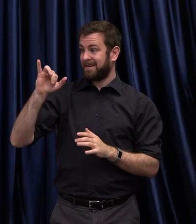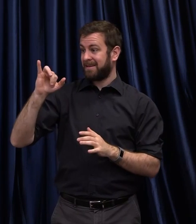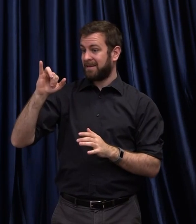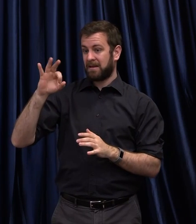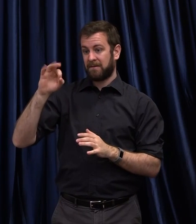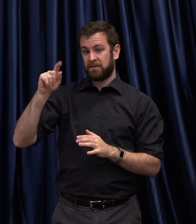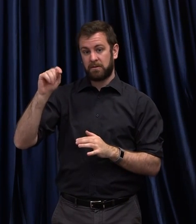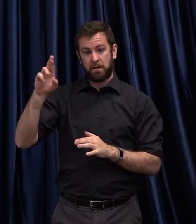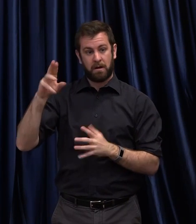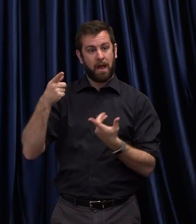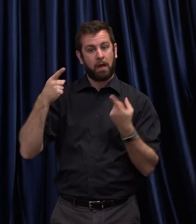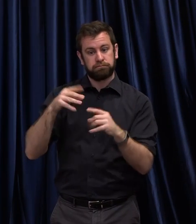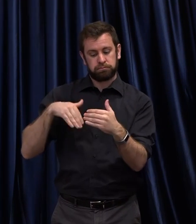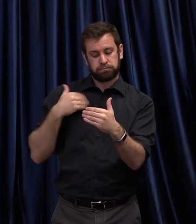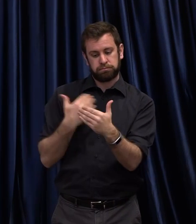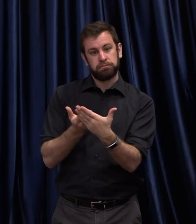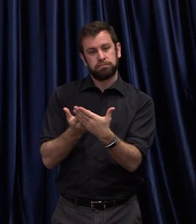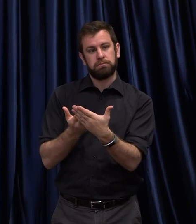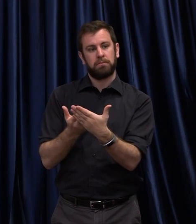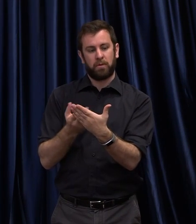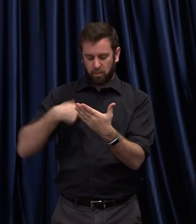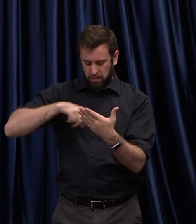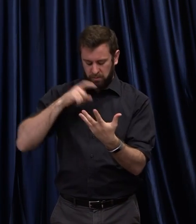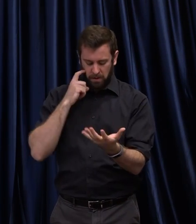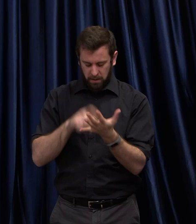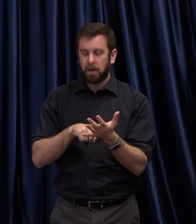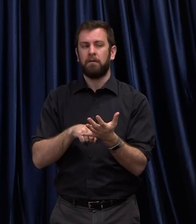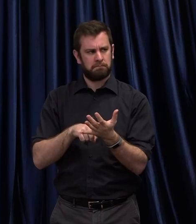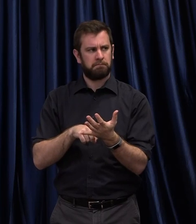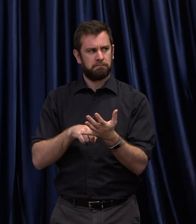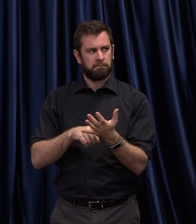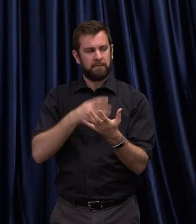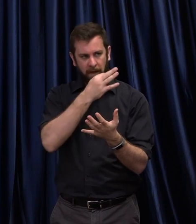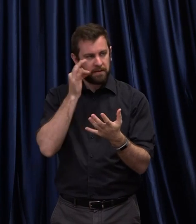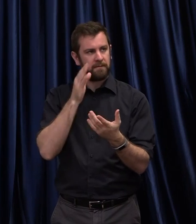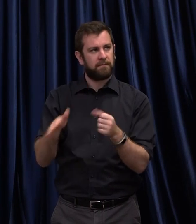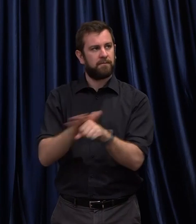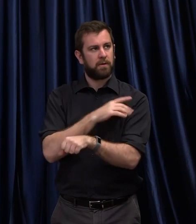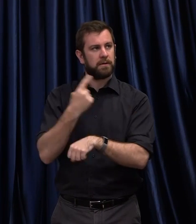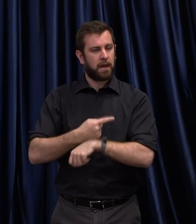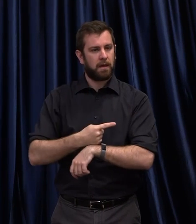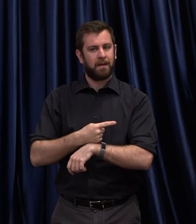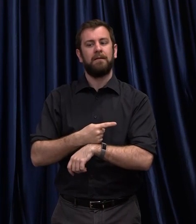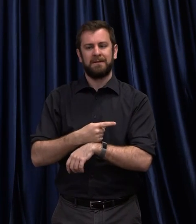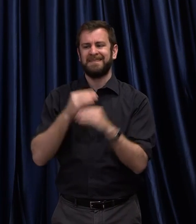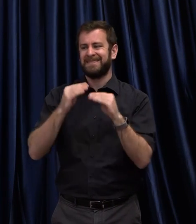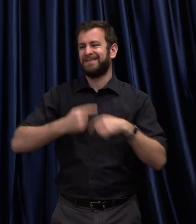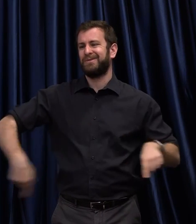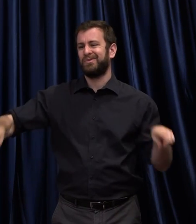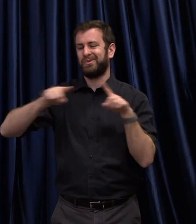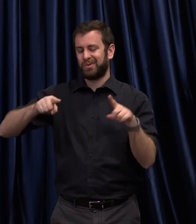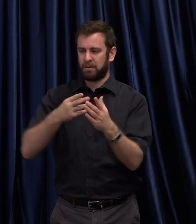recognize that you fasted the whole day It teaches you sincerity to